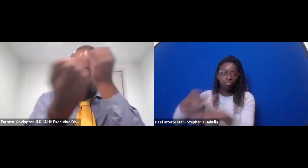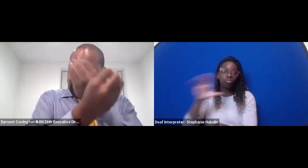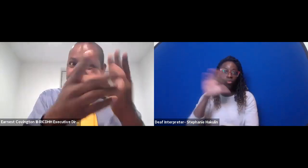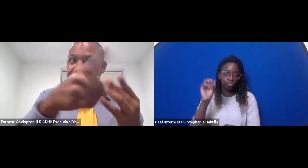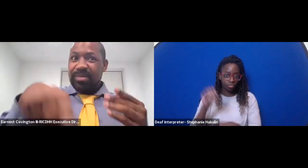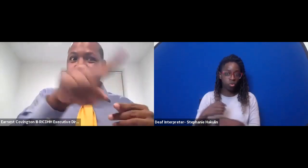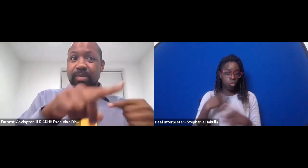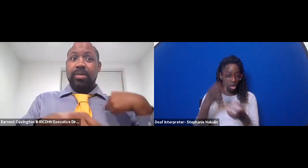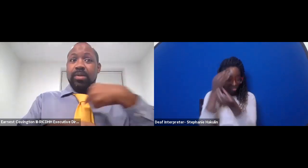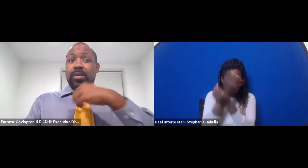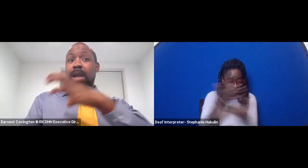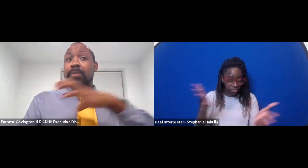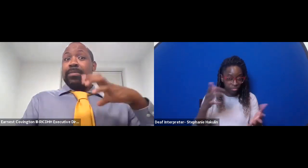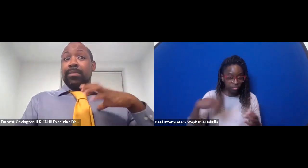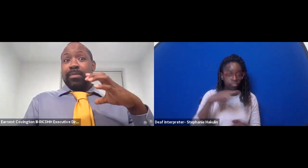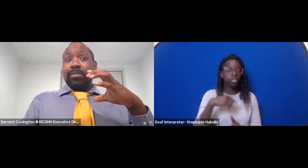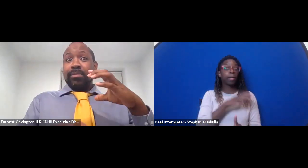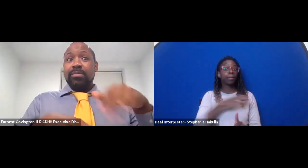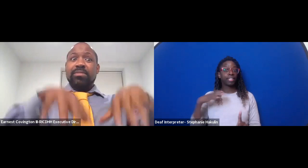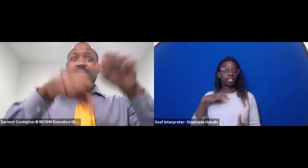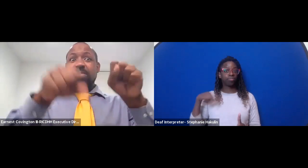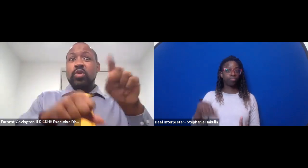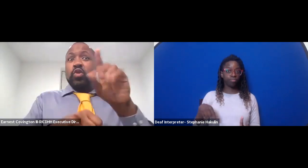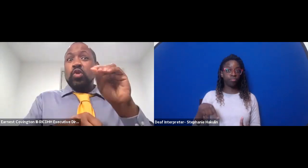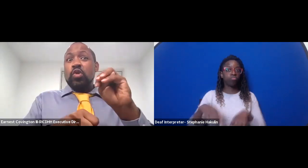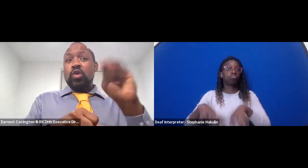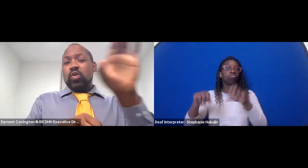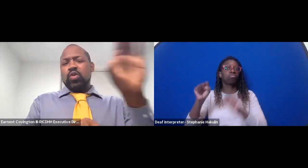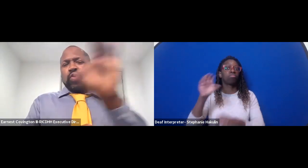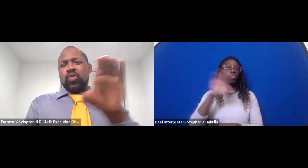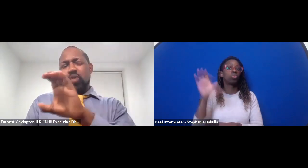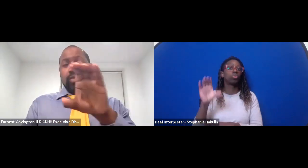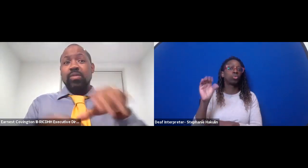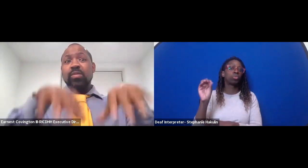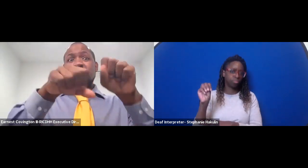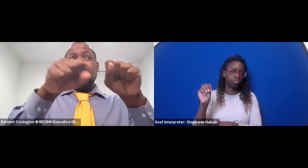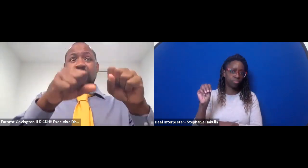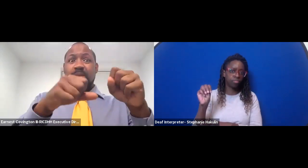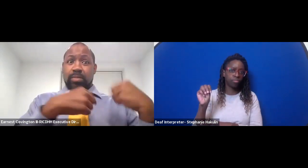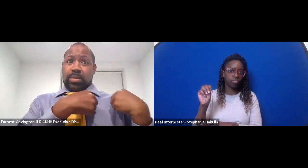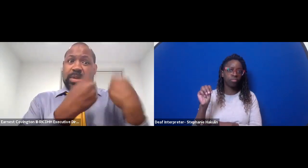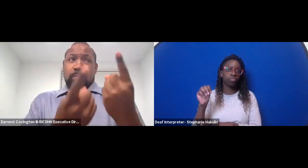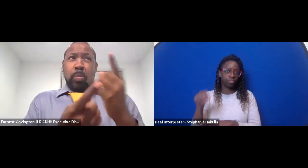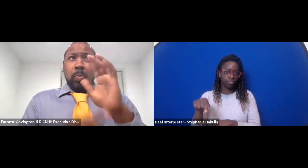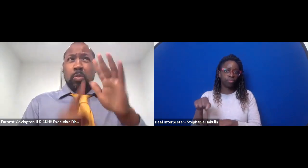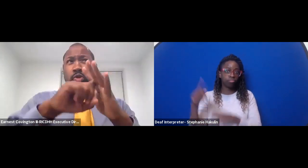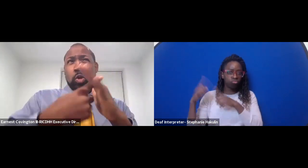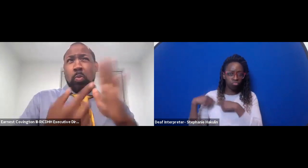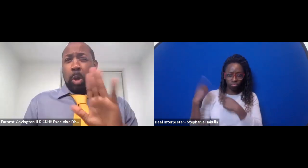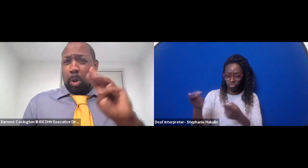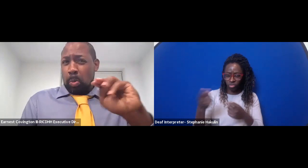and she's been working, doing all of that. And the commissioners have taken up, we're meeting more